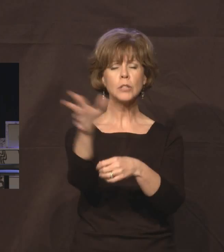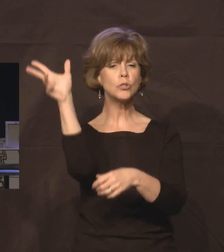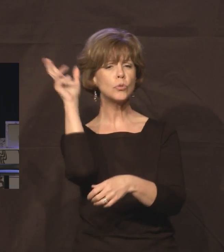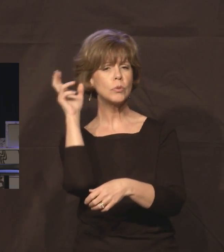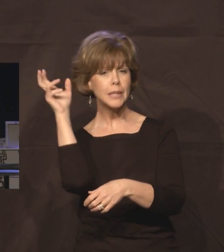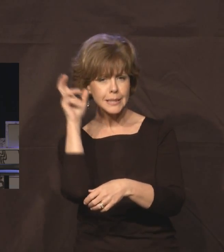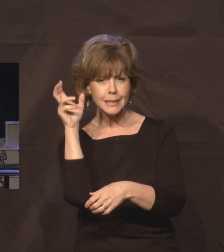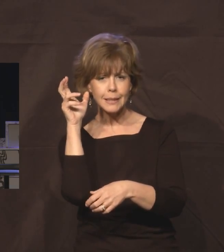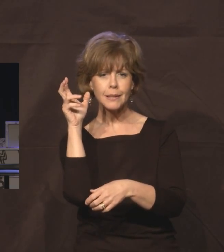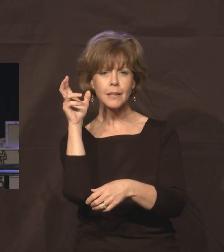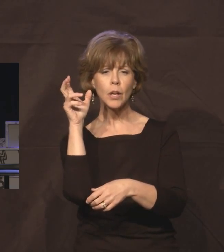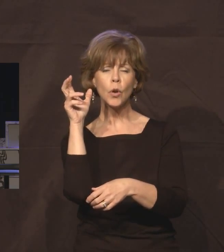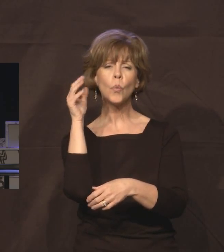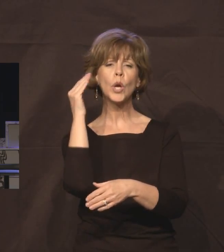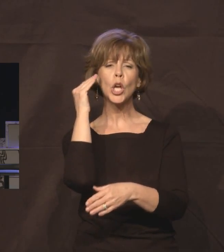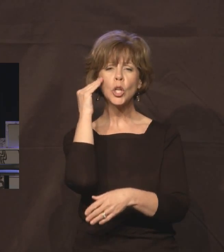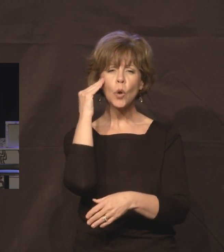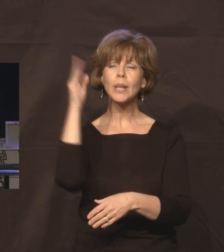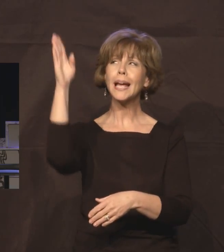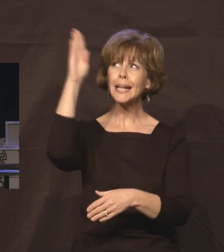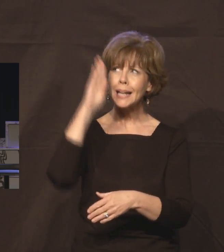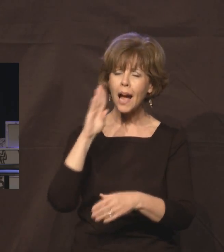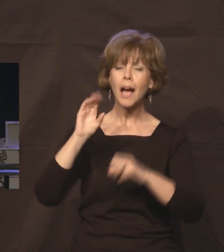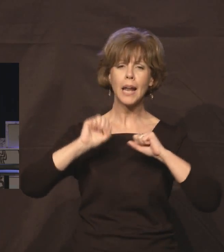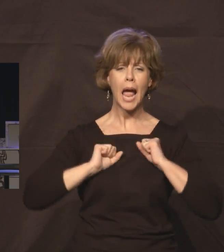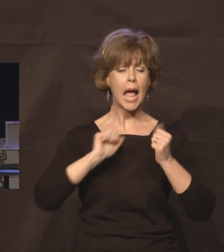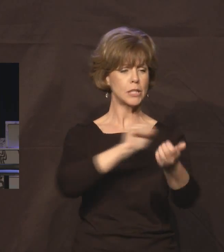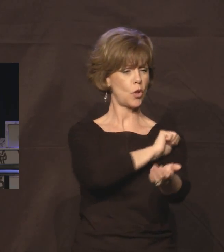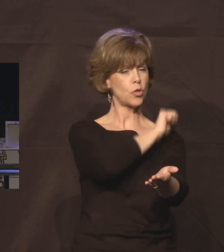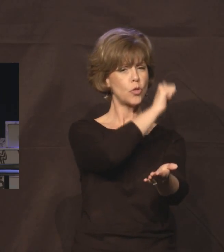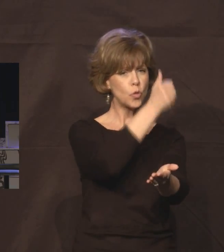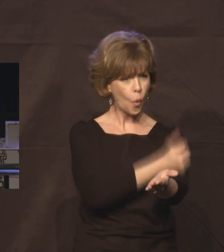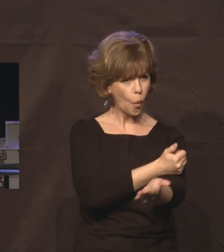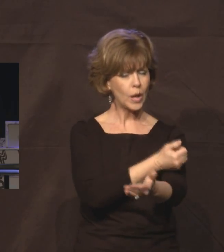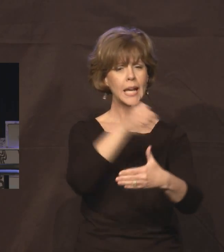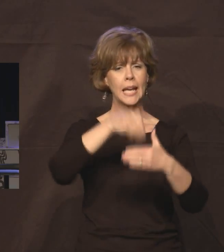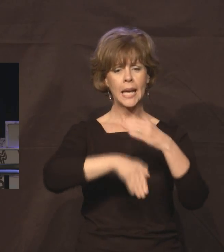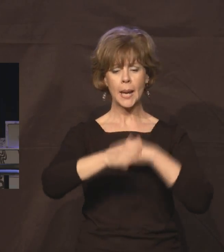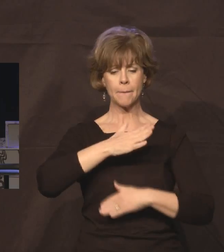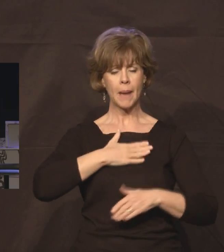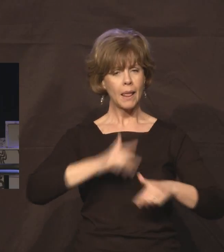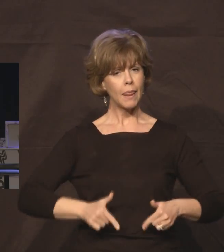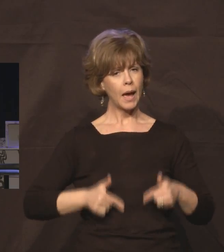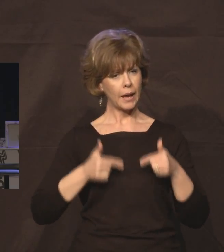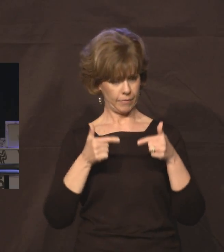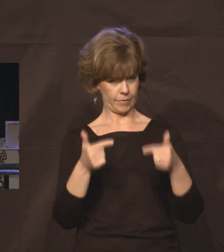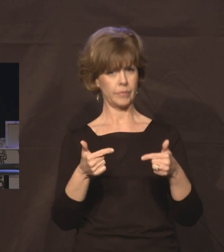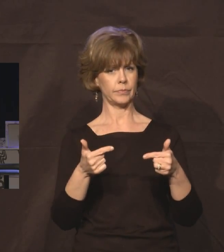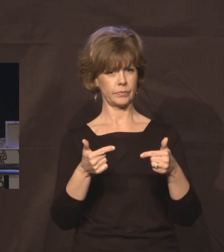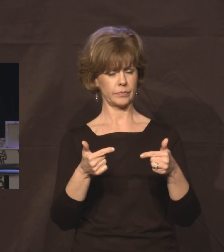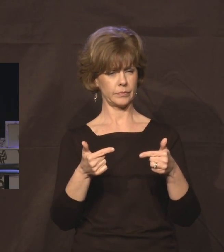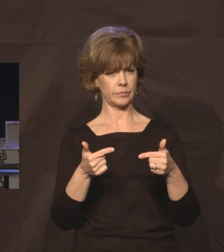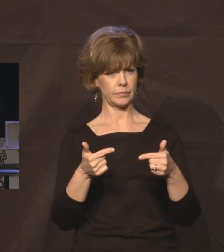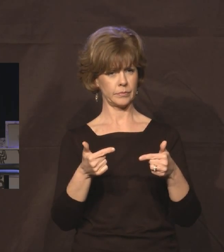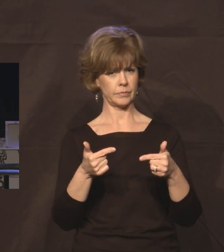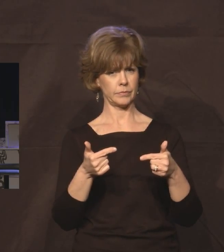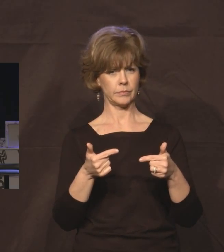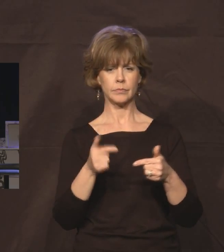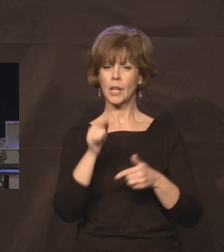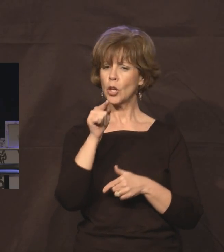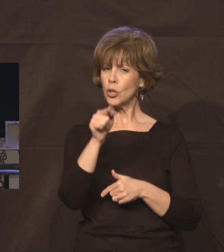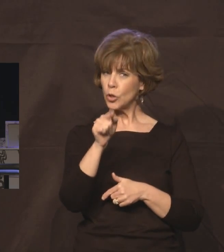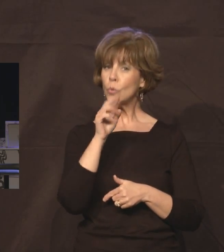has authority in our life. You know, authority in your life comes down to this. You know, truthfully, you are the authority